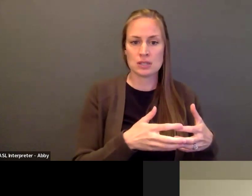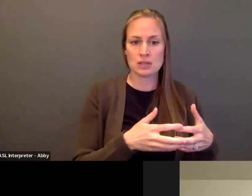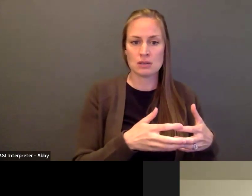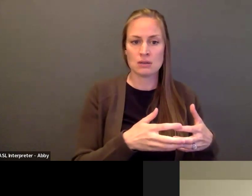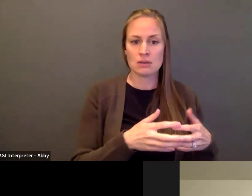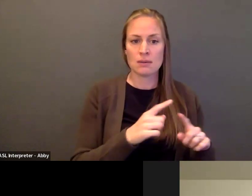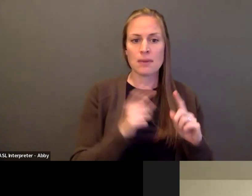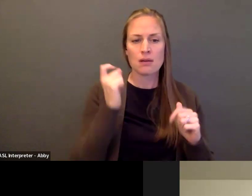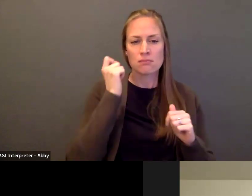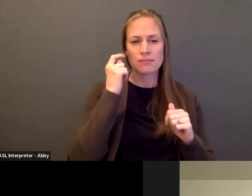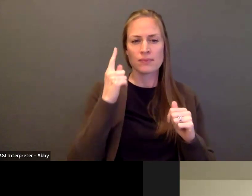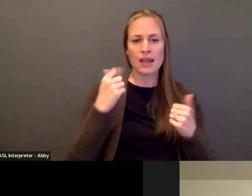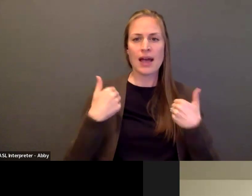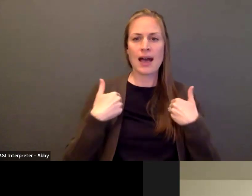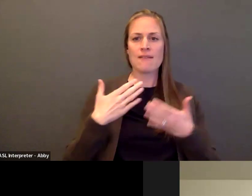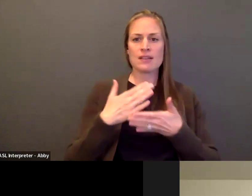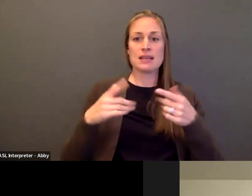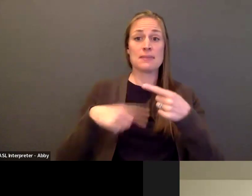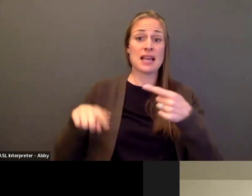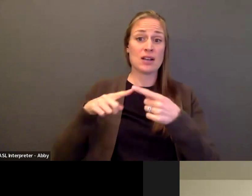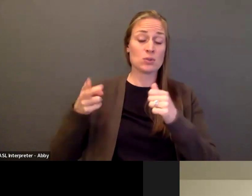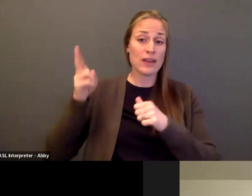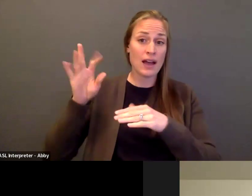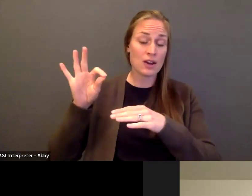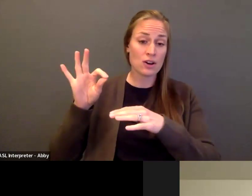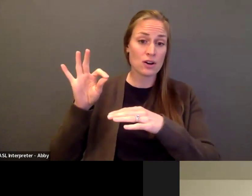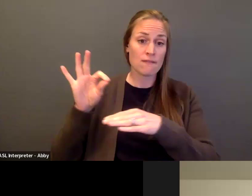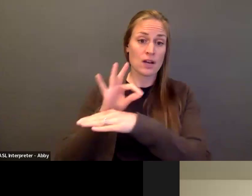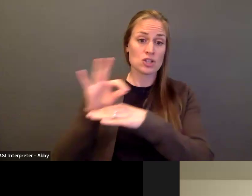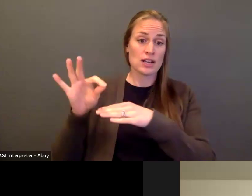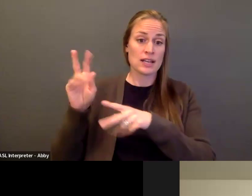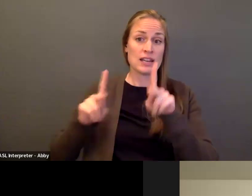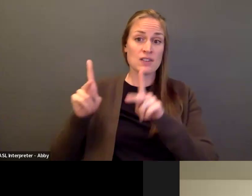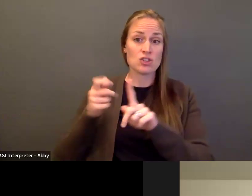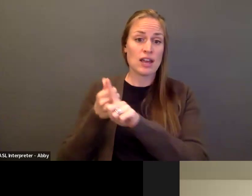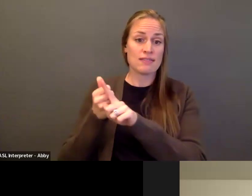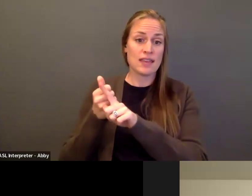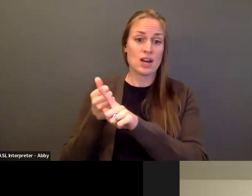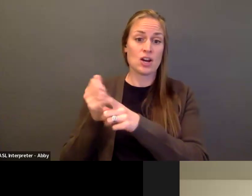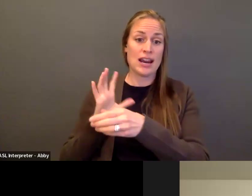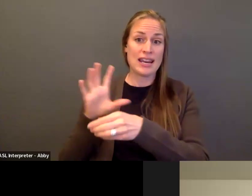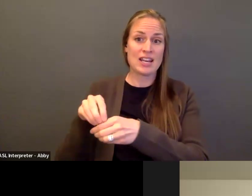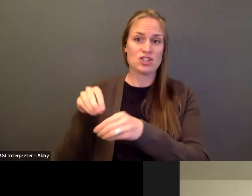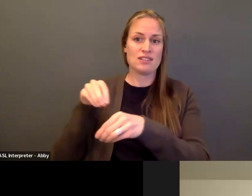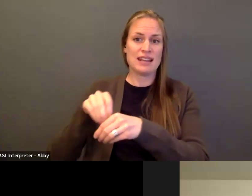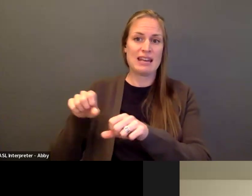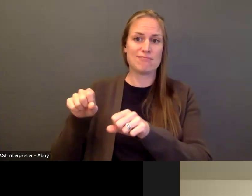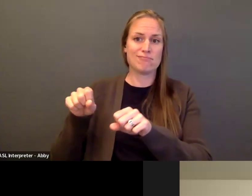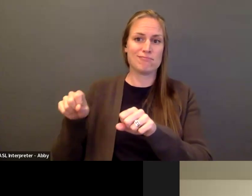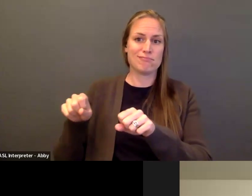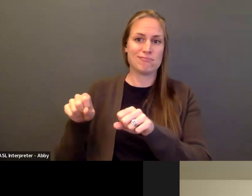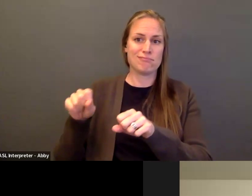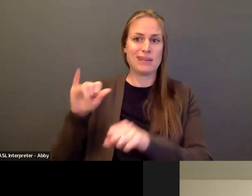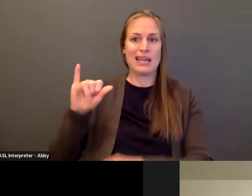higher functioning individuals where they are engaging in illegal behaviors. There is a level of intention